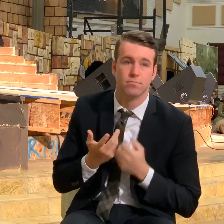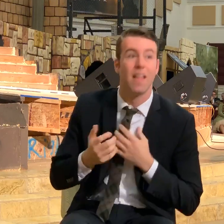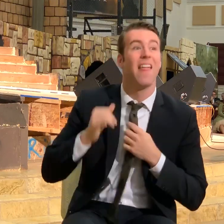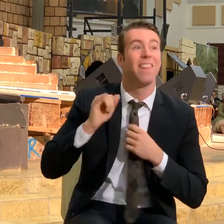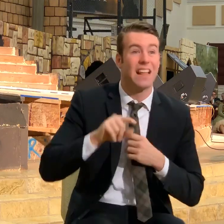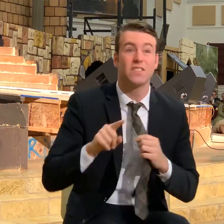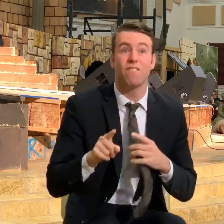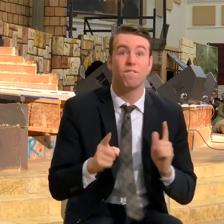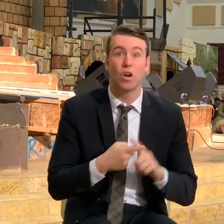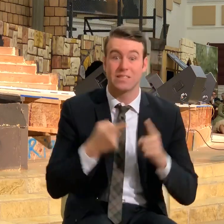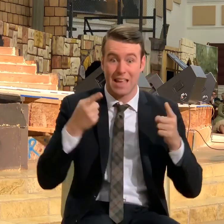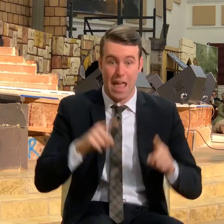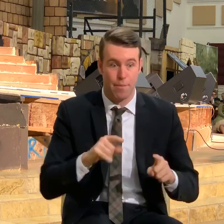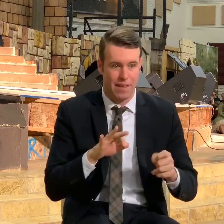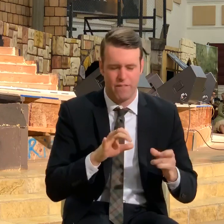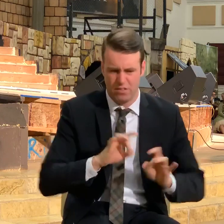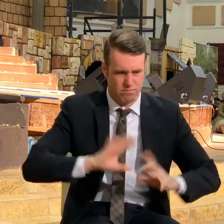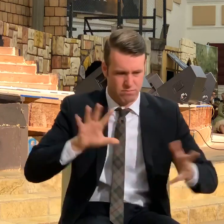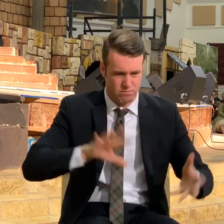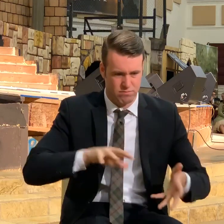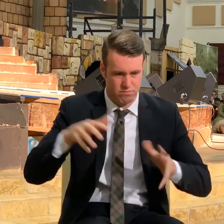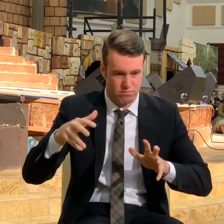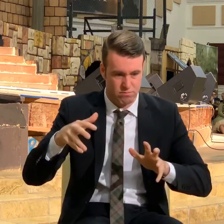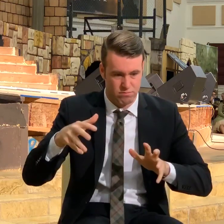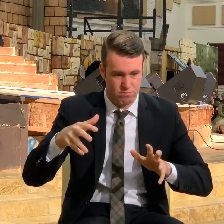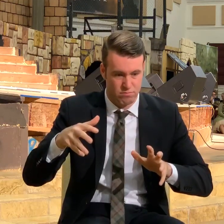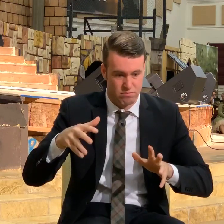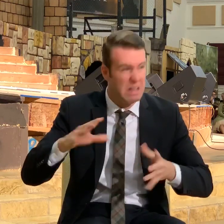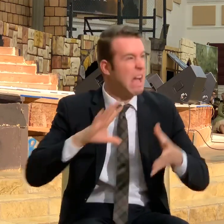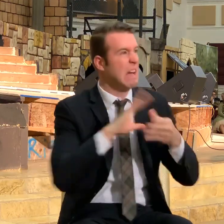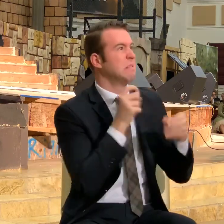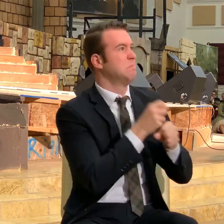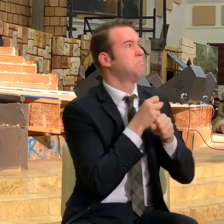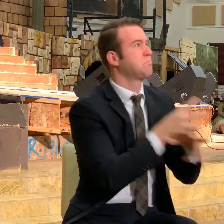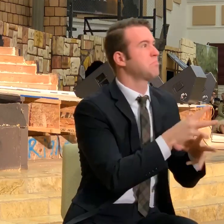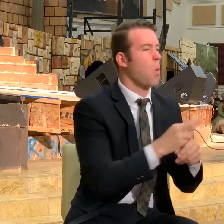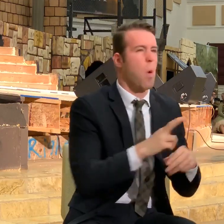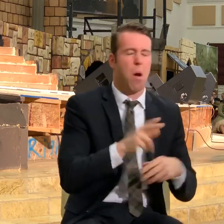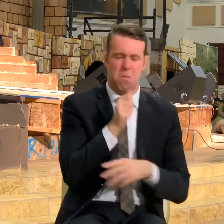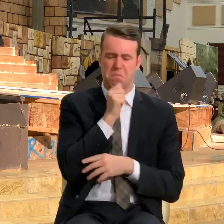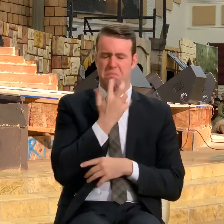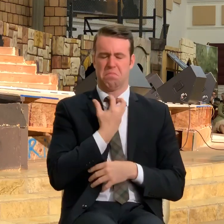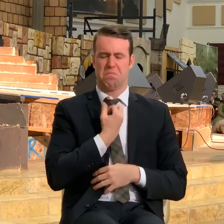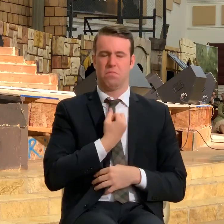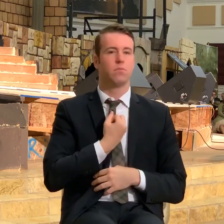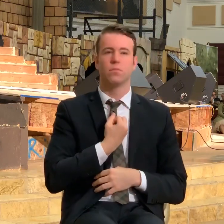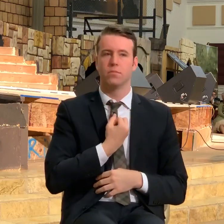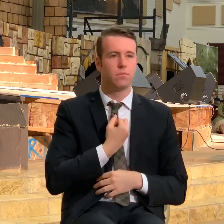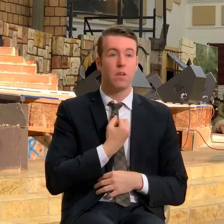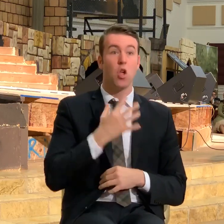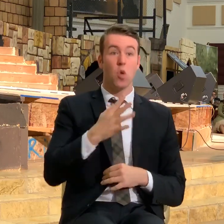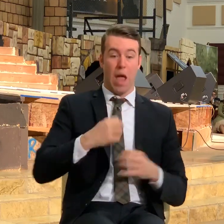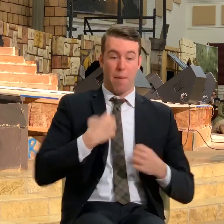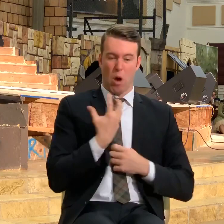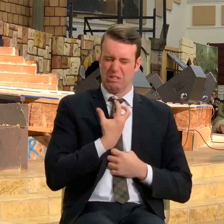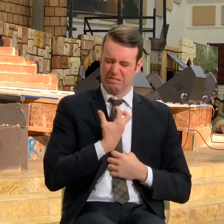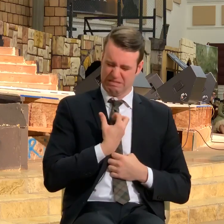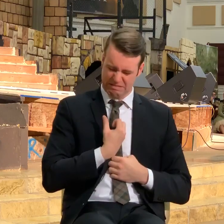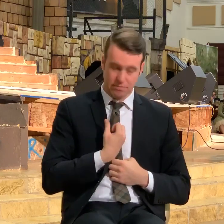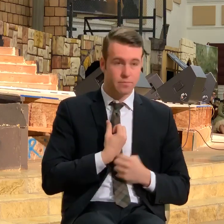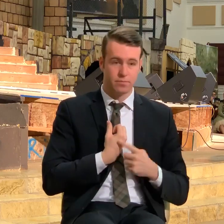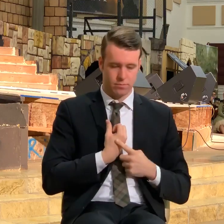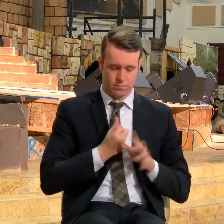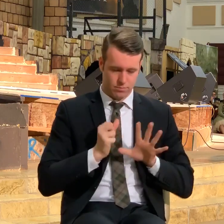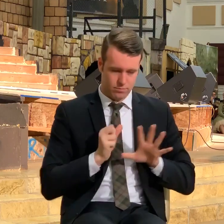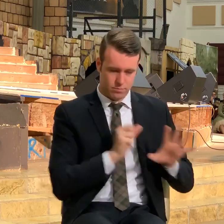things you do. Don't go outward, go inward. Not locking up emotions, but going inward to a place